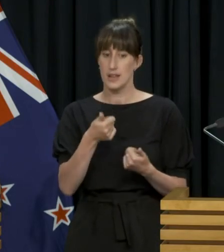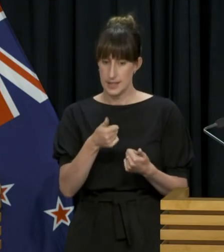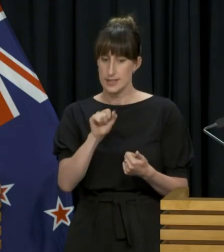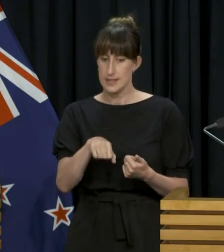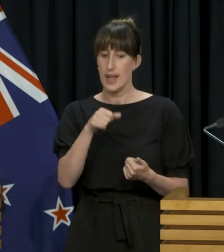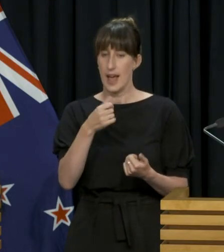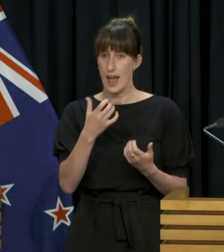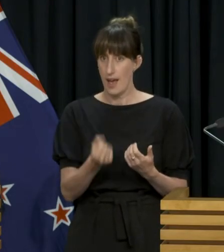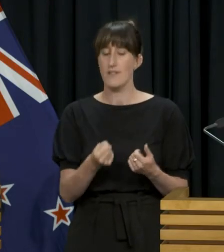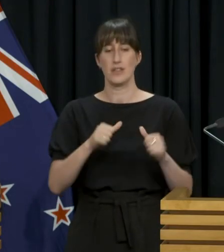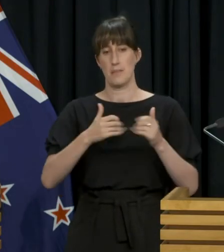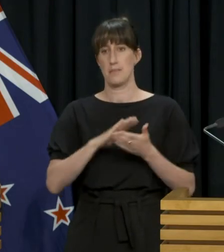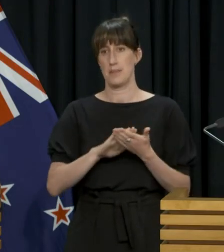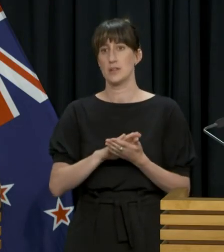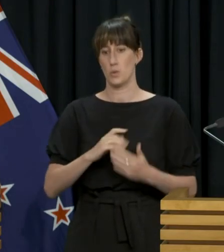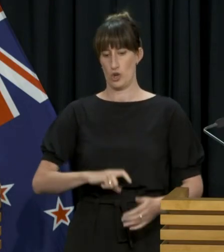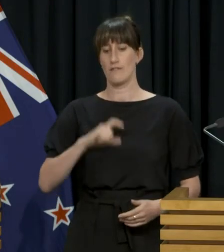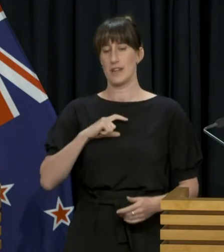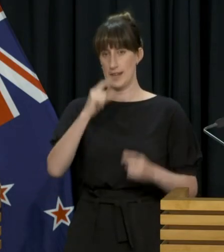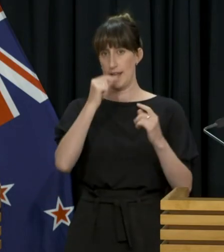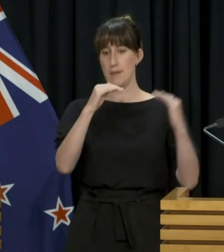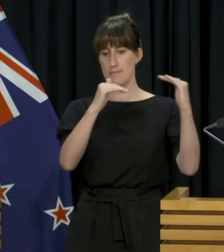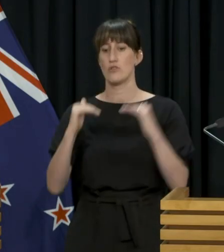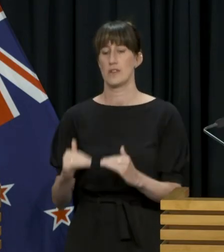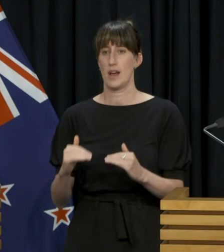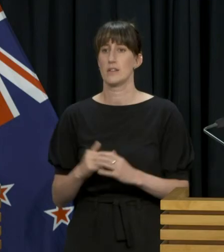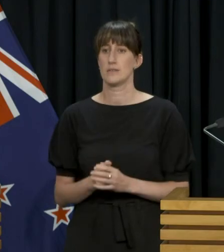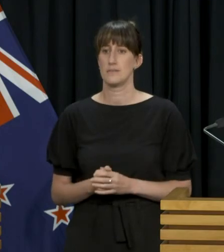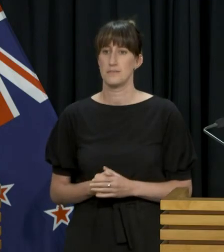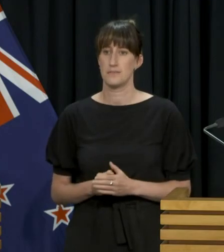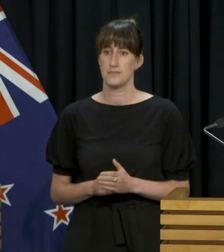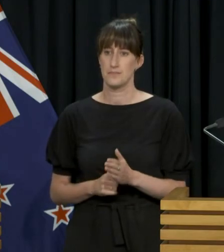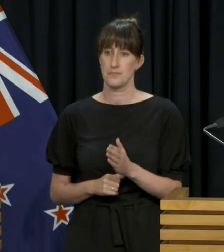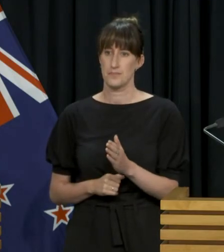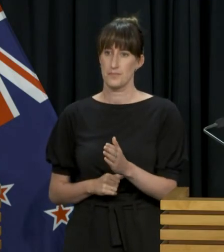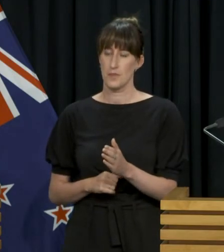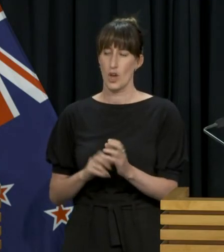let you follow that up and then I'll come to Toba. On the flip side of that, what do you say to those who